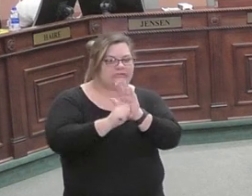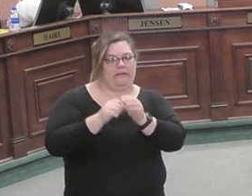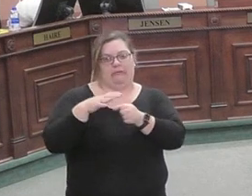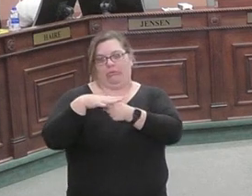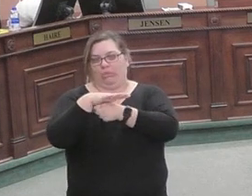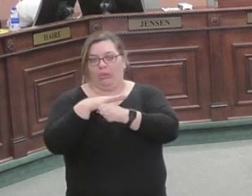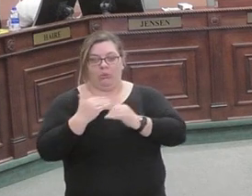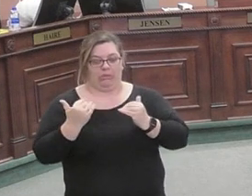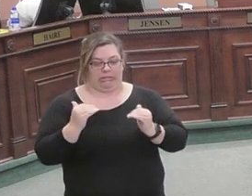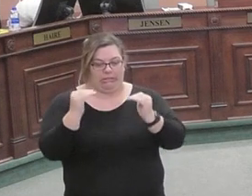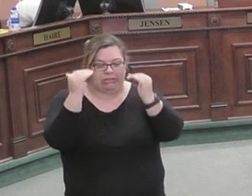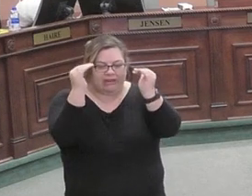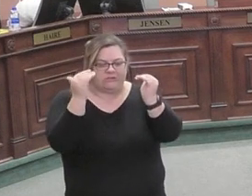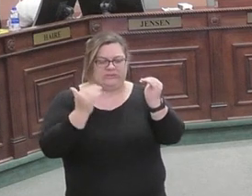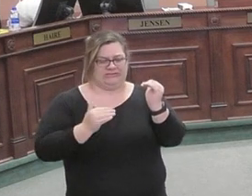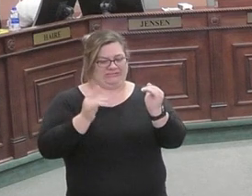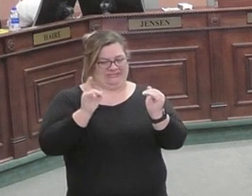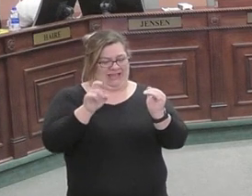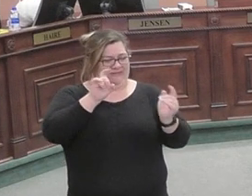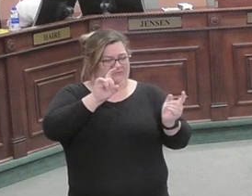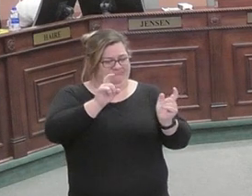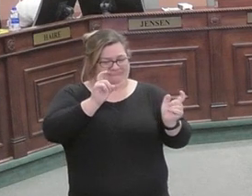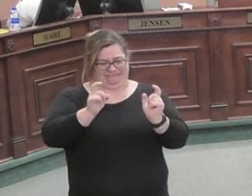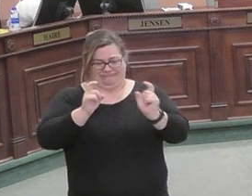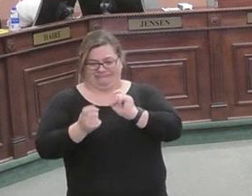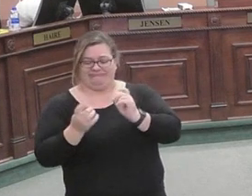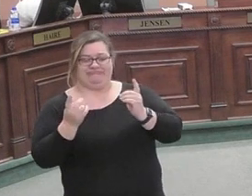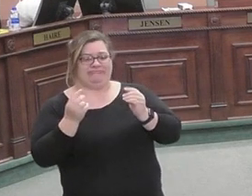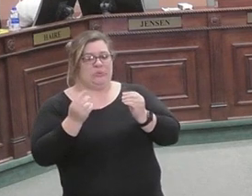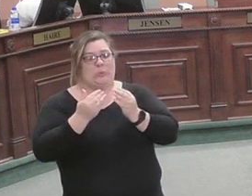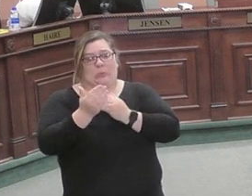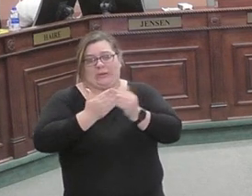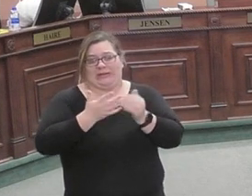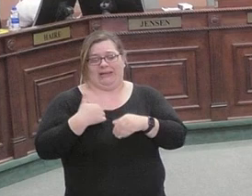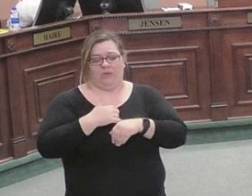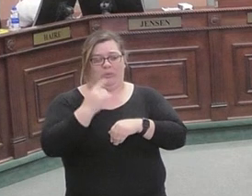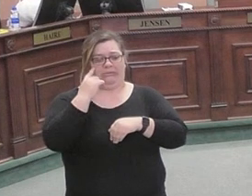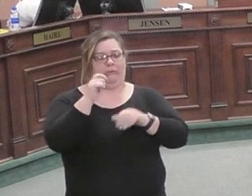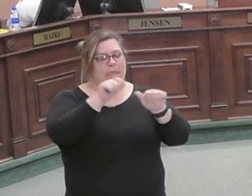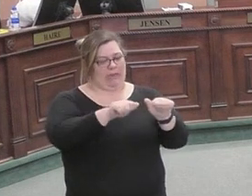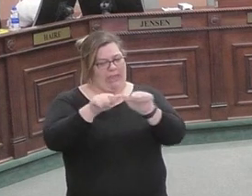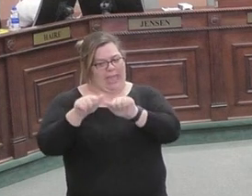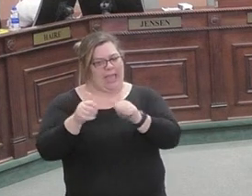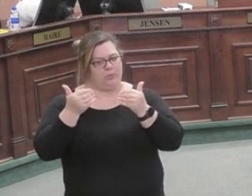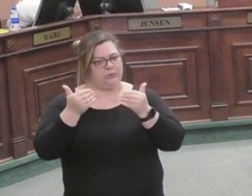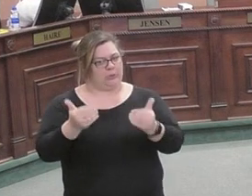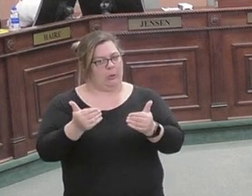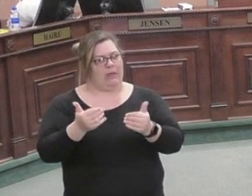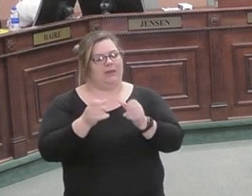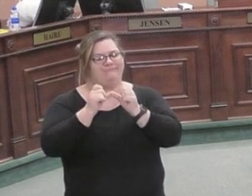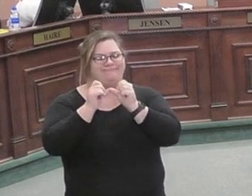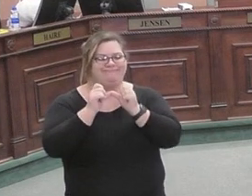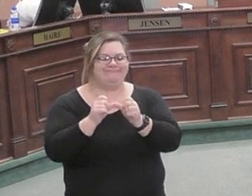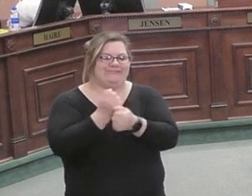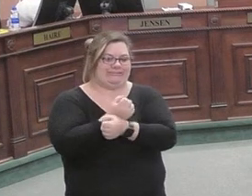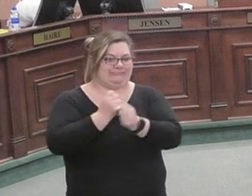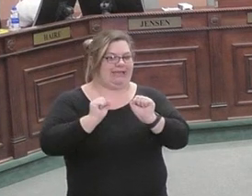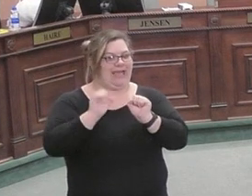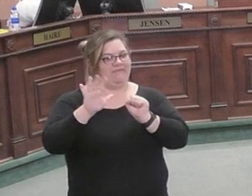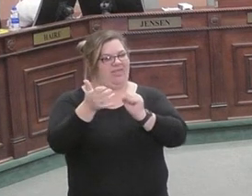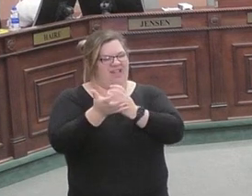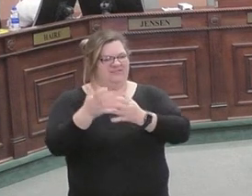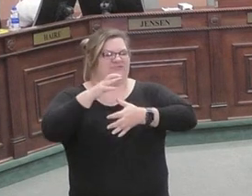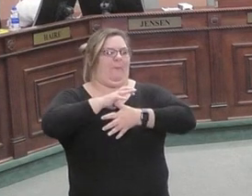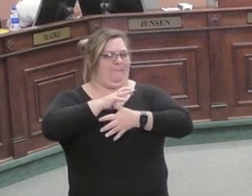government, to make adjustments and to do whatever it is that we think we're capable of doing to keep our citizens safe, which is top priority. And so with